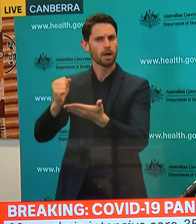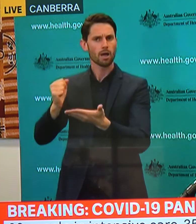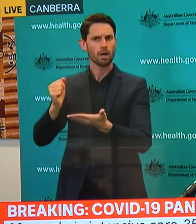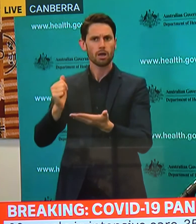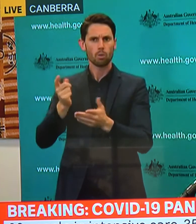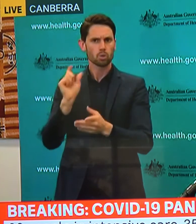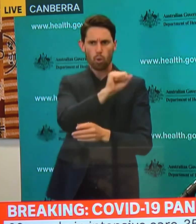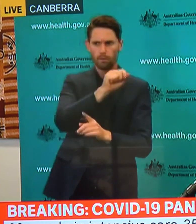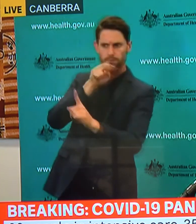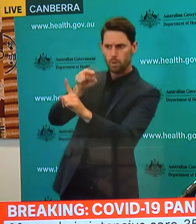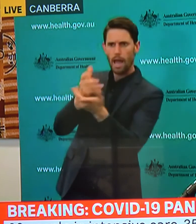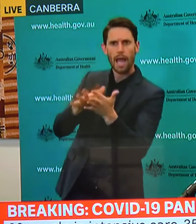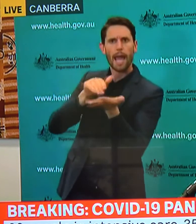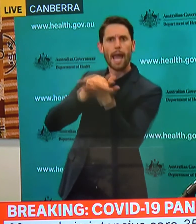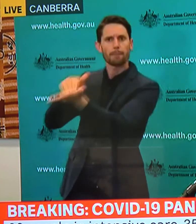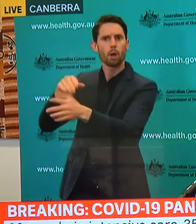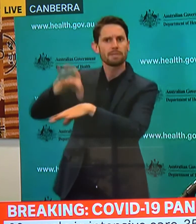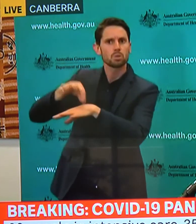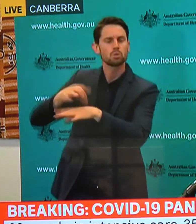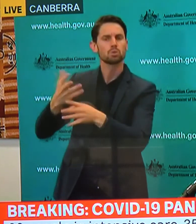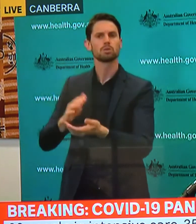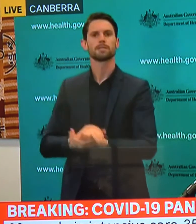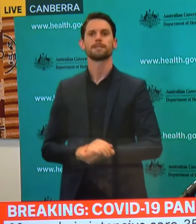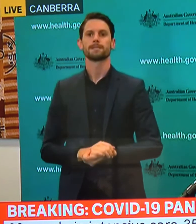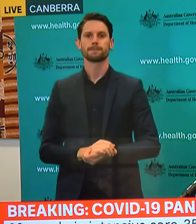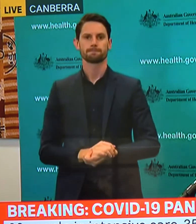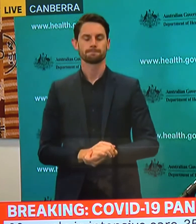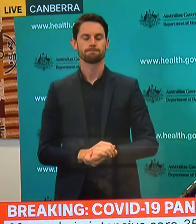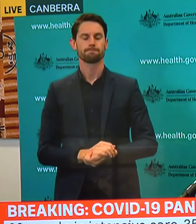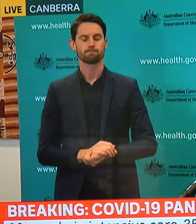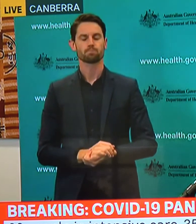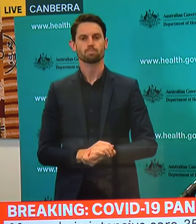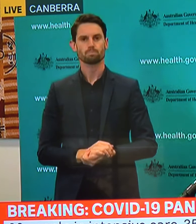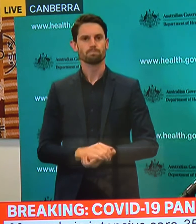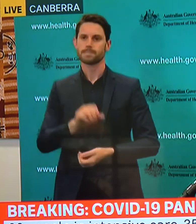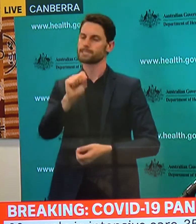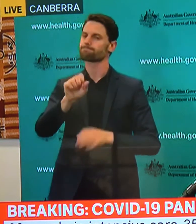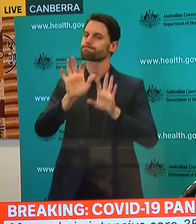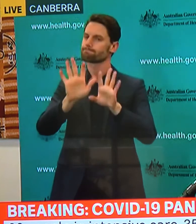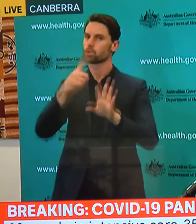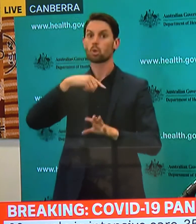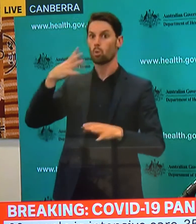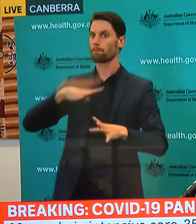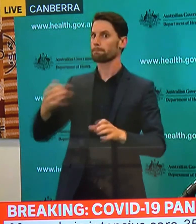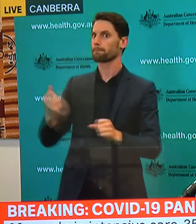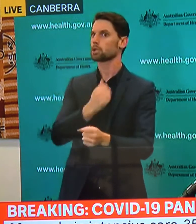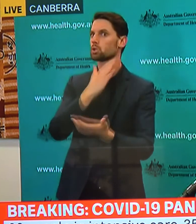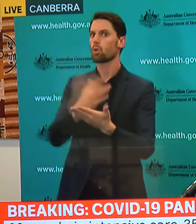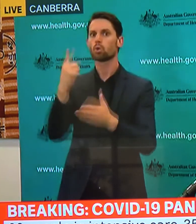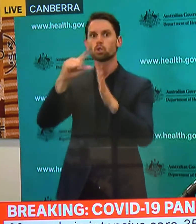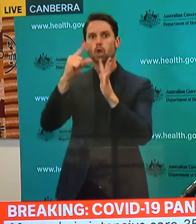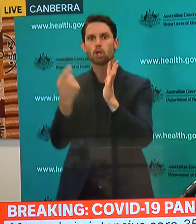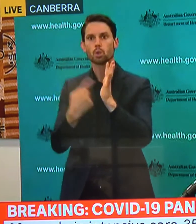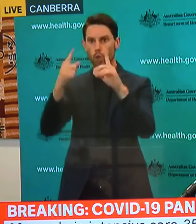happening? Yeah, we certainly are aware of those matters, and we want to absolutely make sure our healthcare workers are